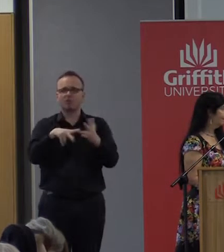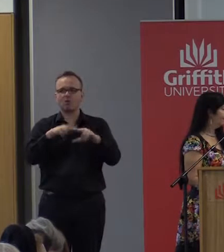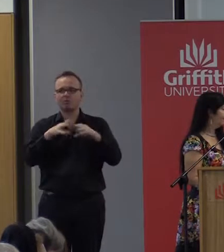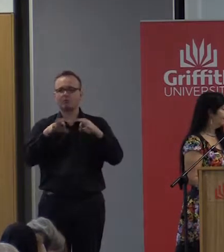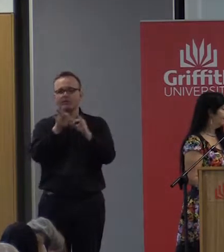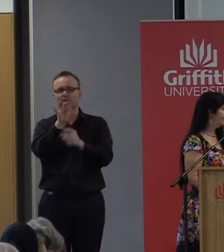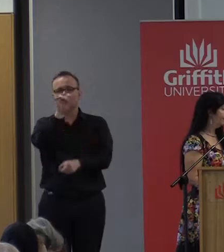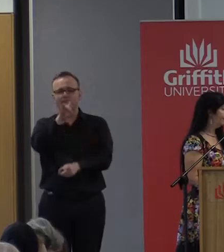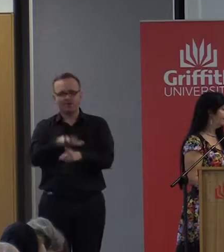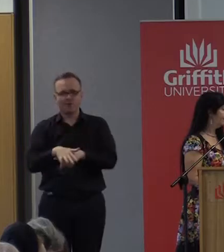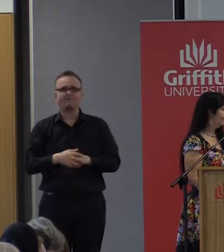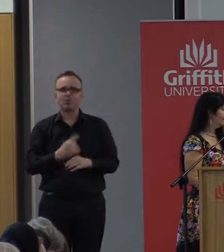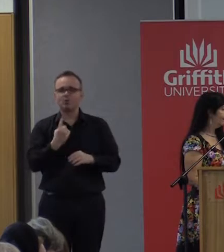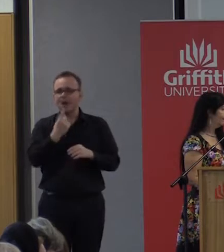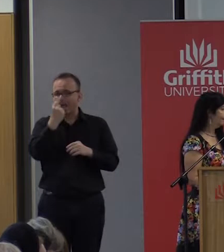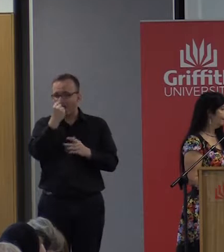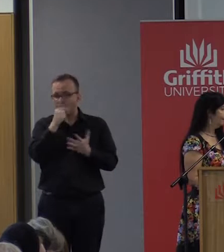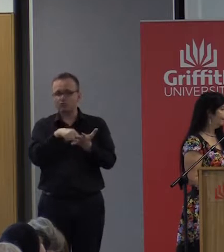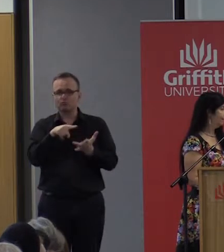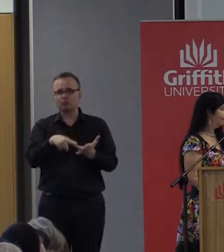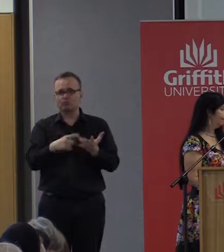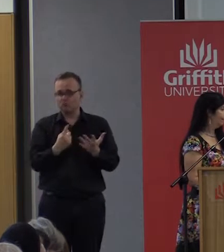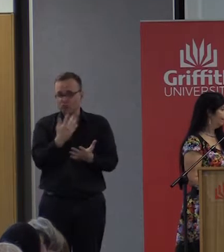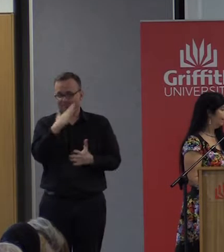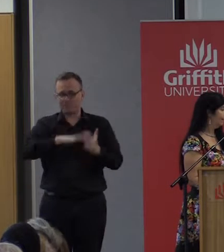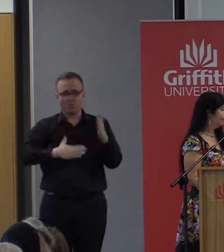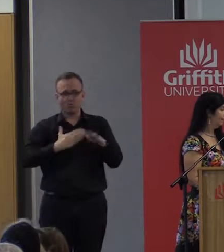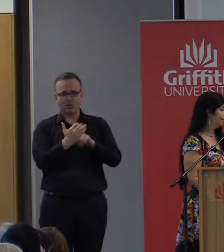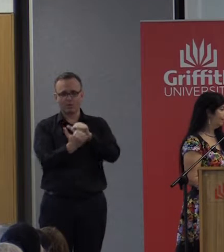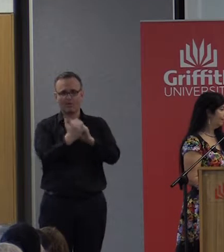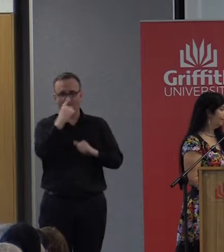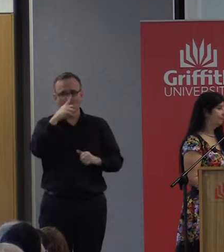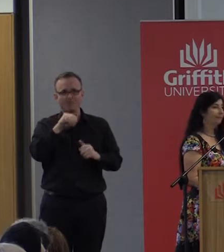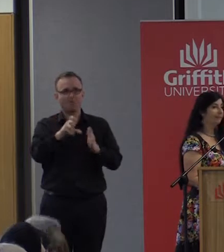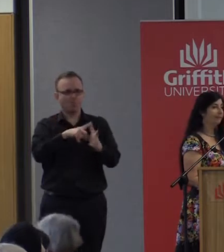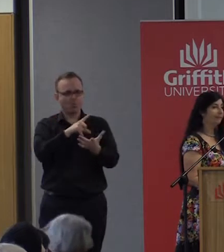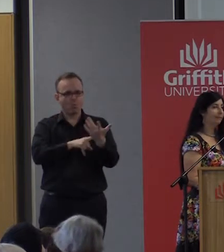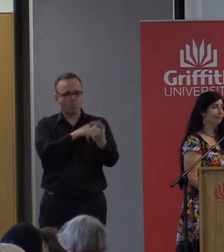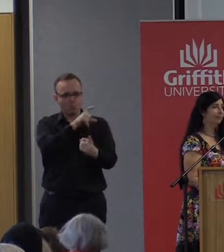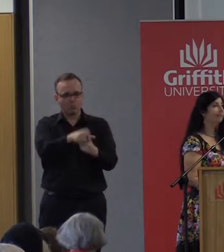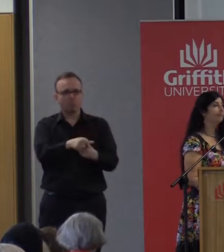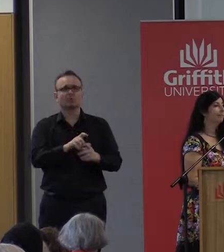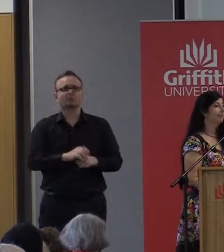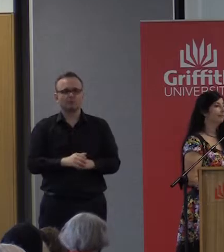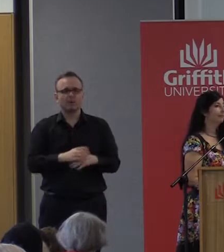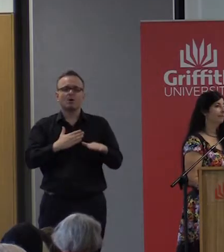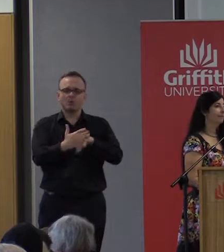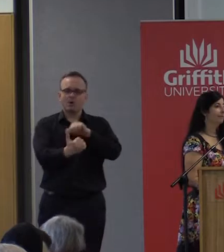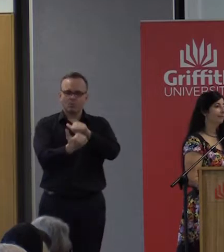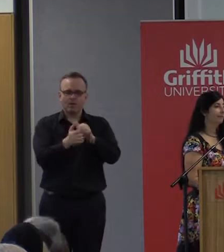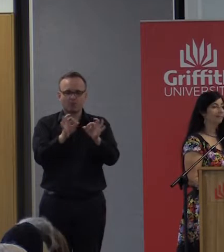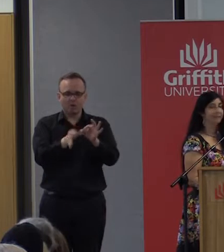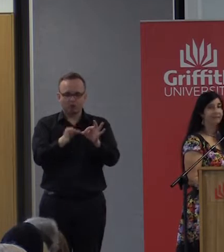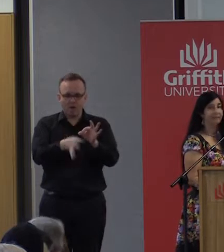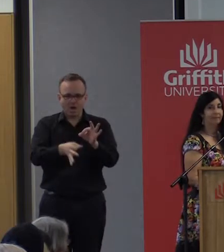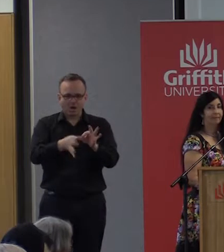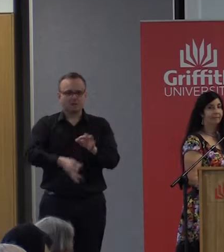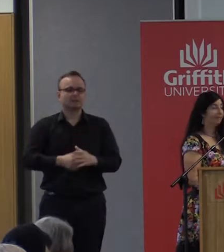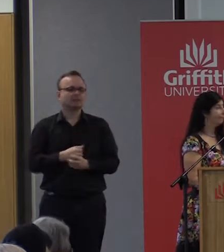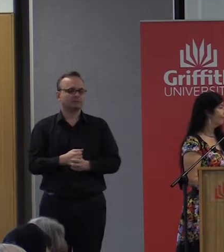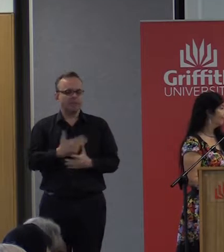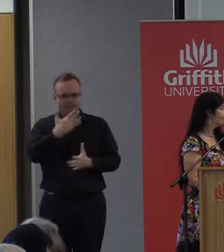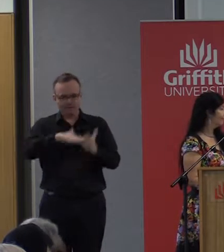organisation who are able to do, who are familiar working with people from culturally diverse backgrounds, working with interpreters, familiar with some